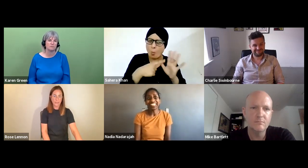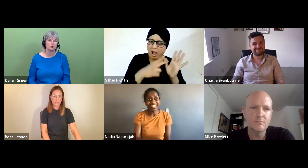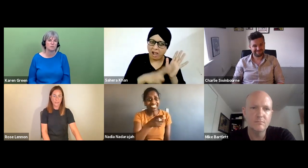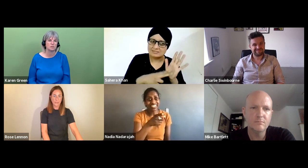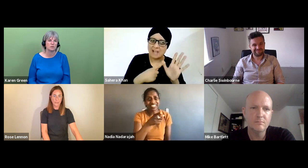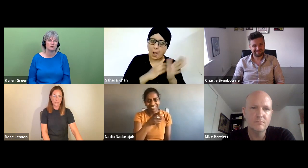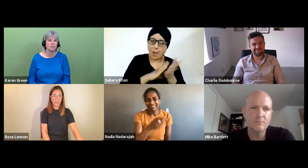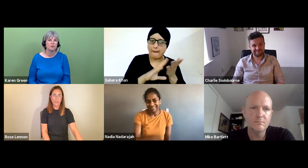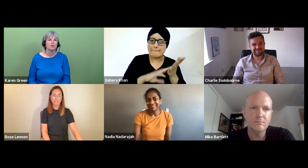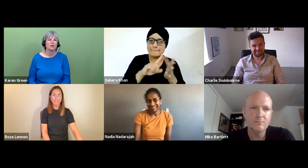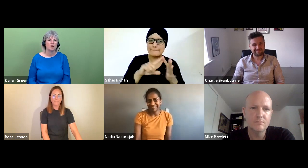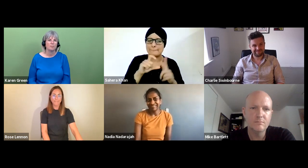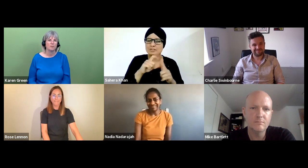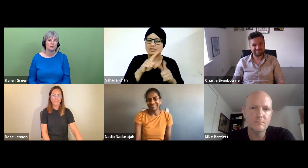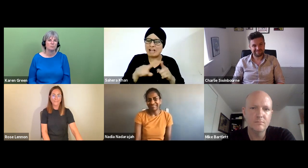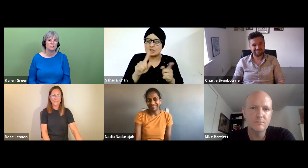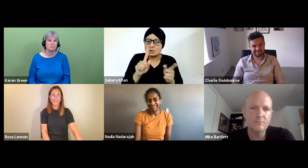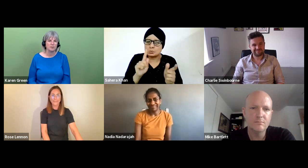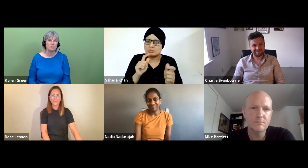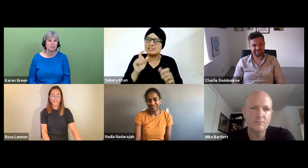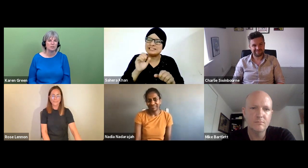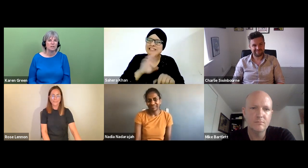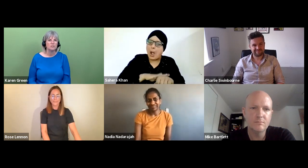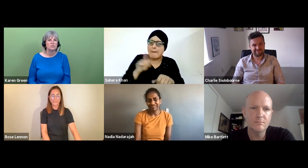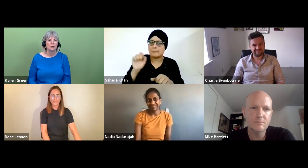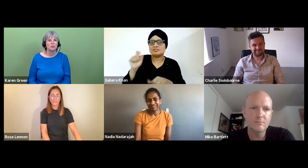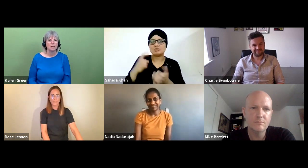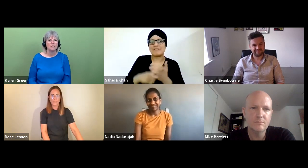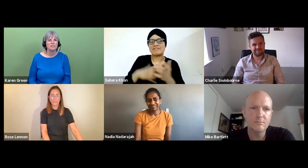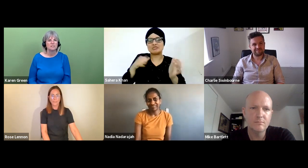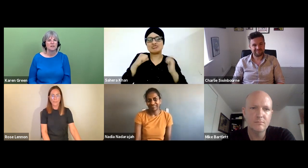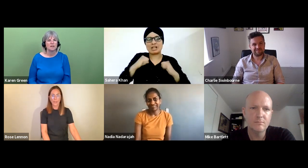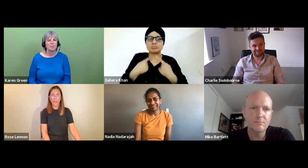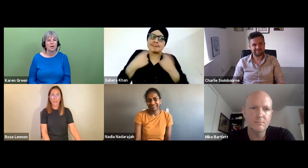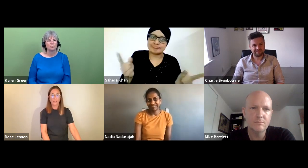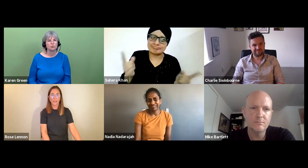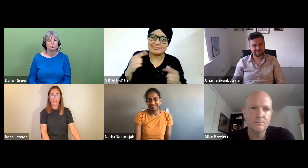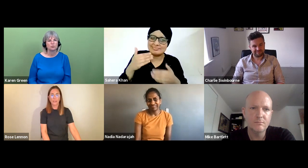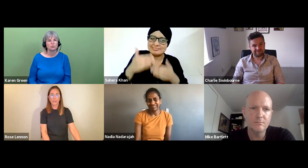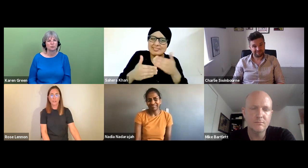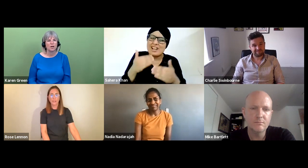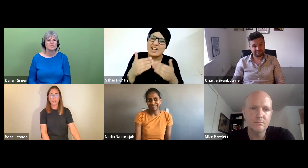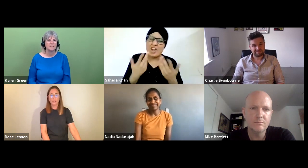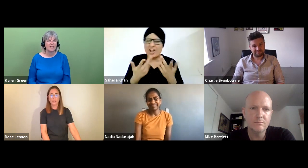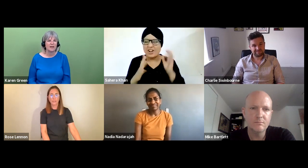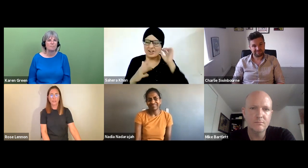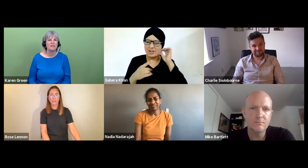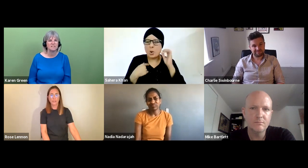reinforcements of Muslim people. So it's about trying to get that message